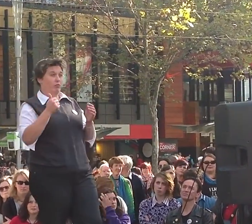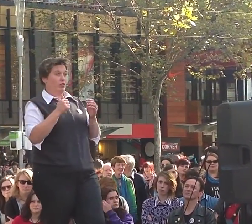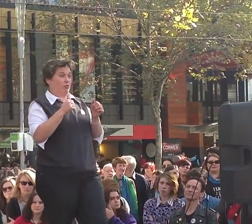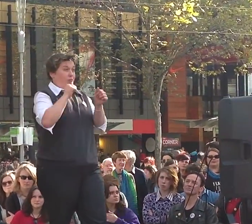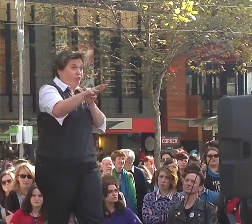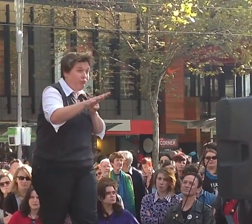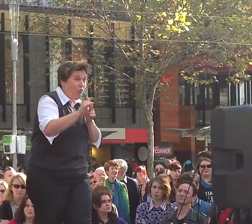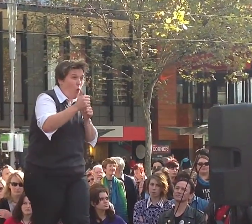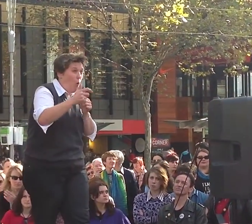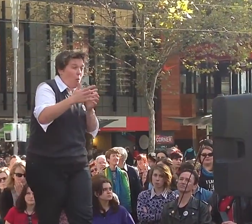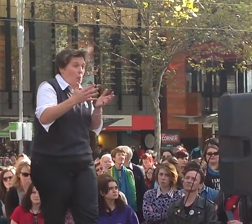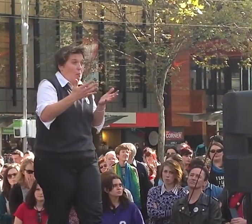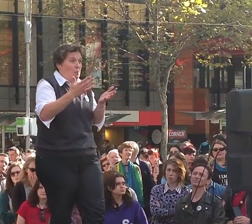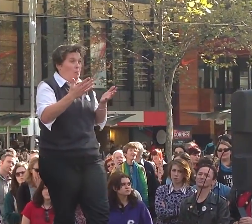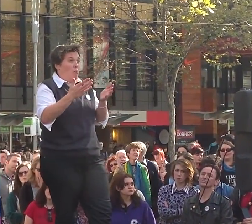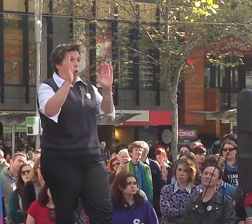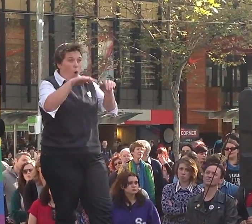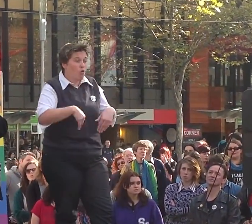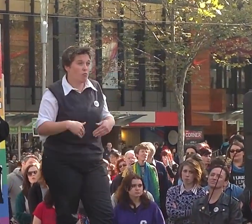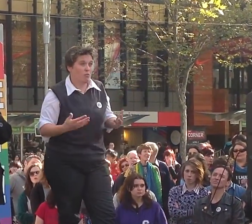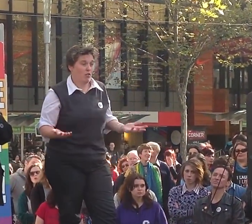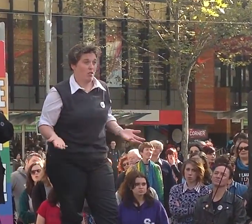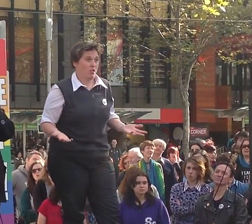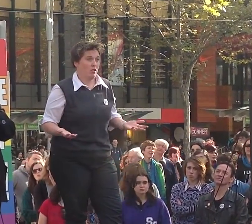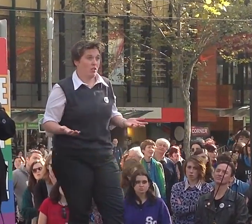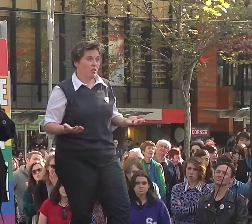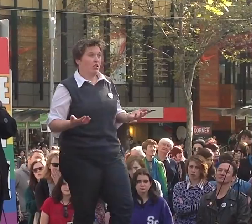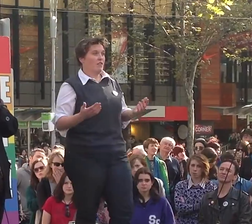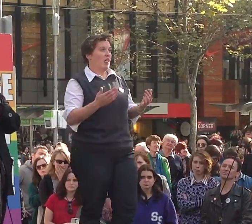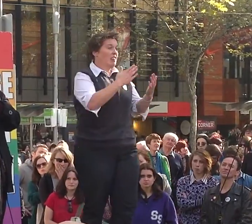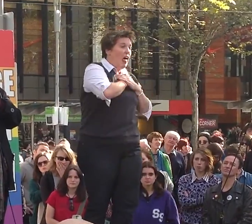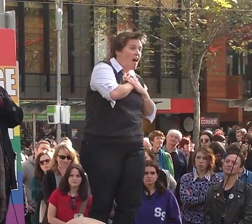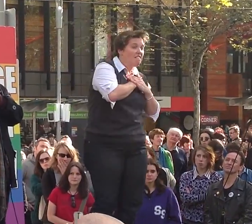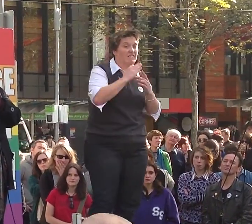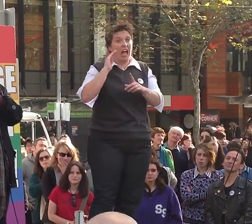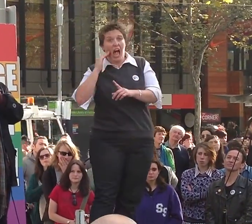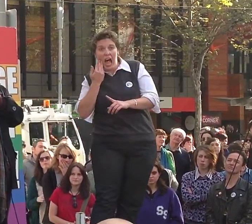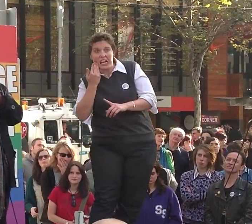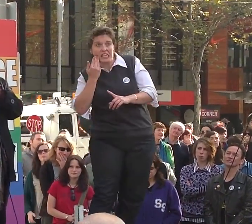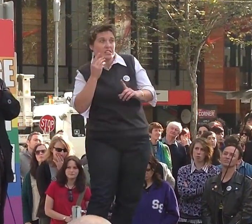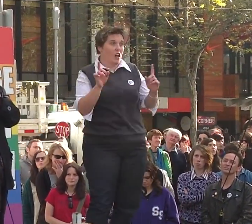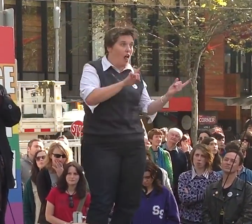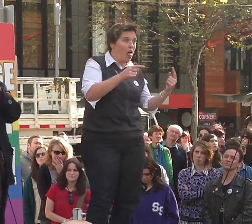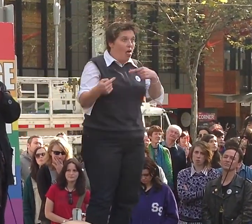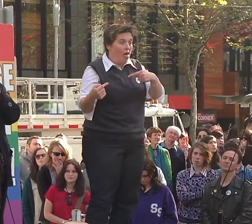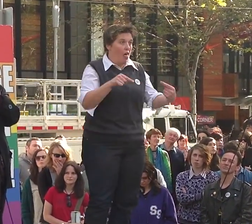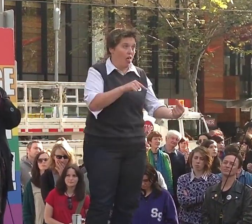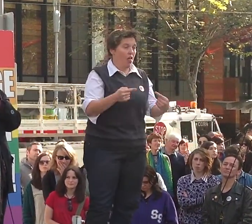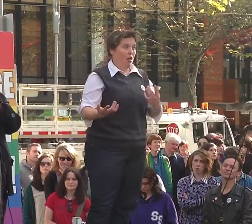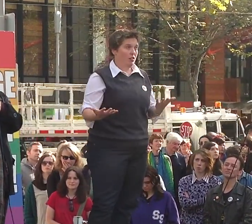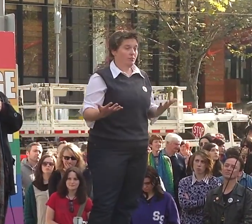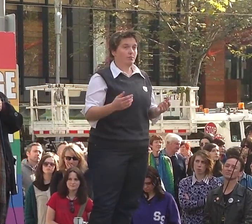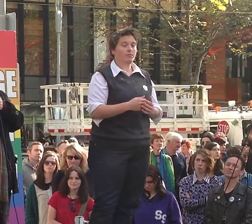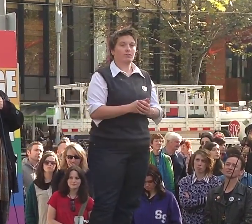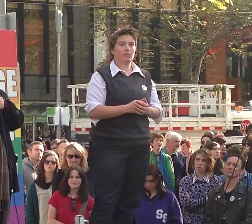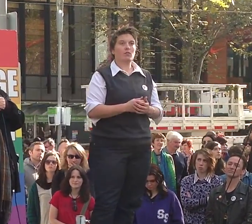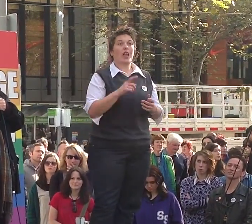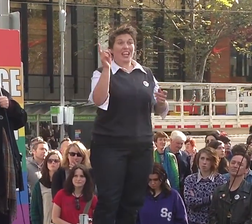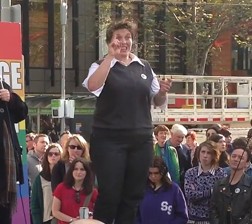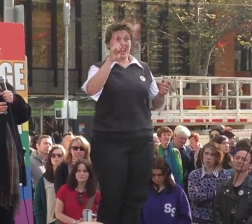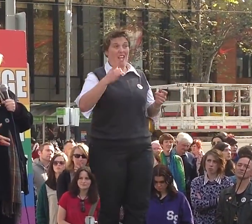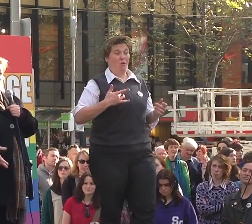story of the struggle between the forces of love and hate. Now, we live in one of the most